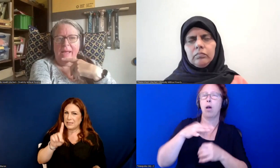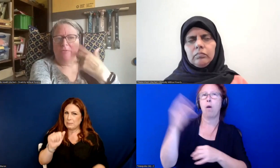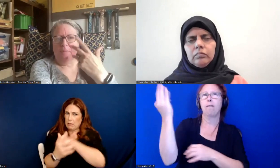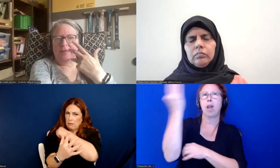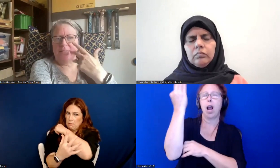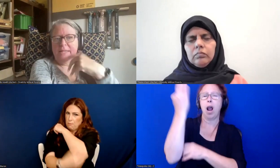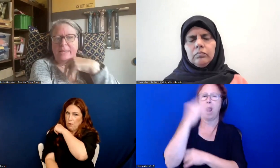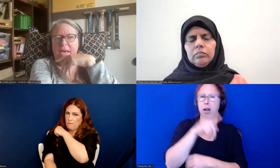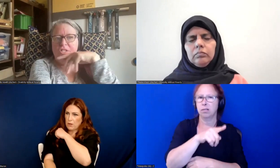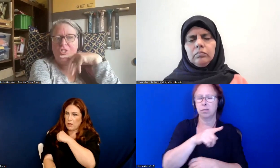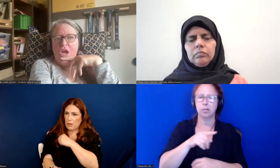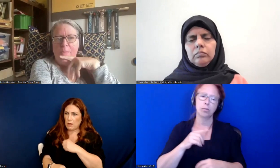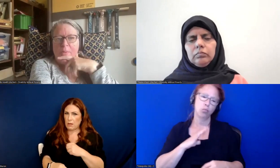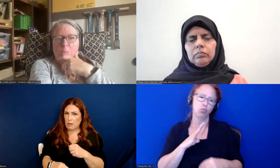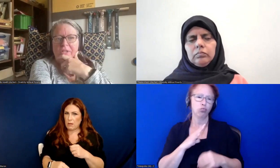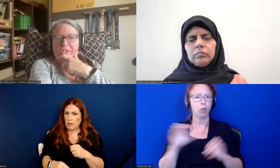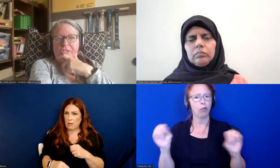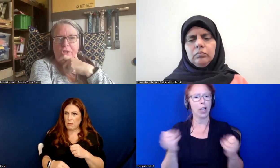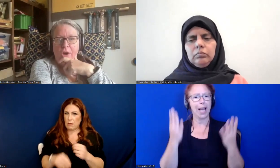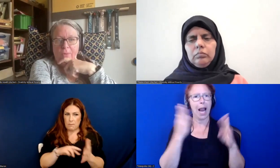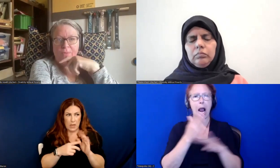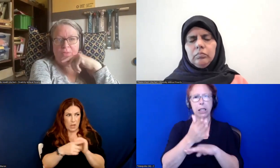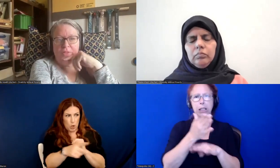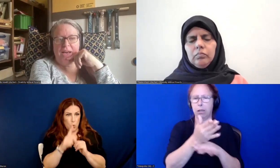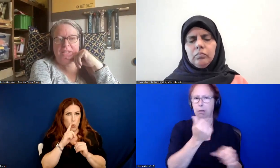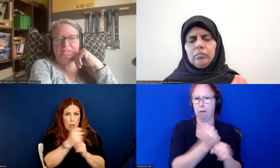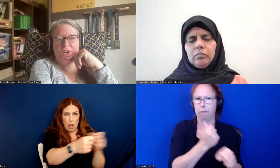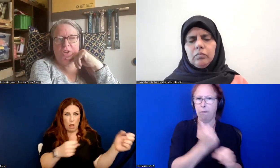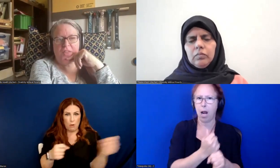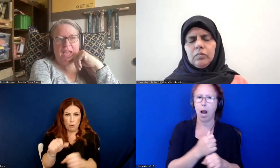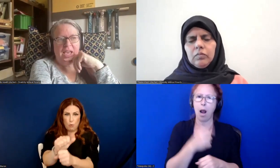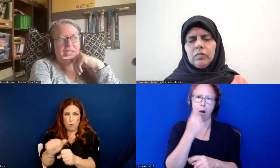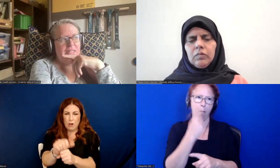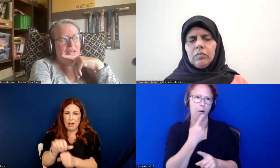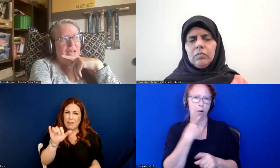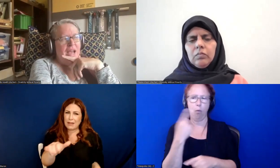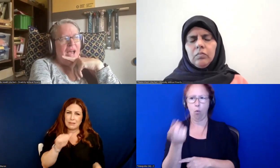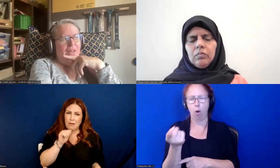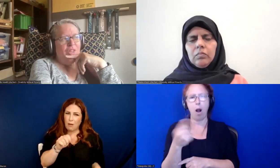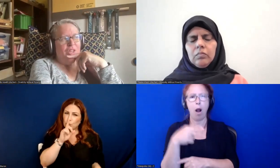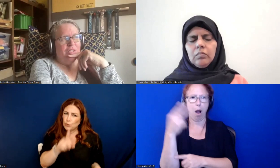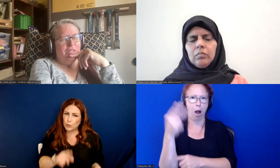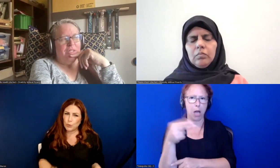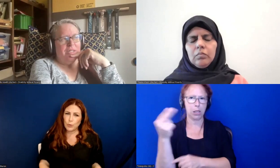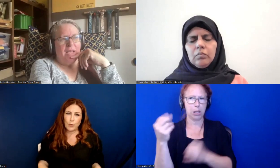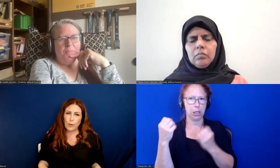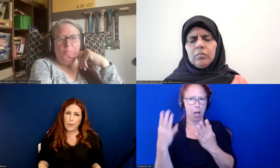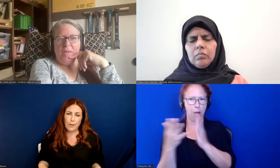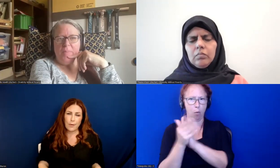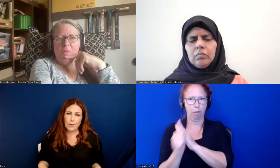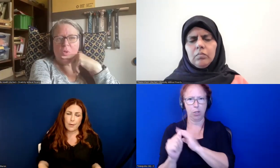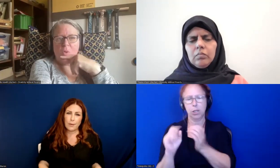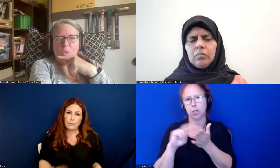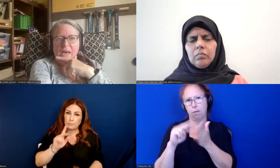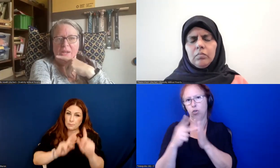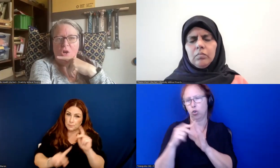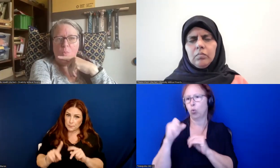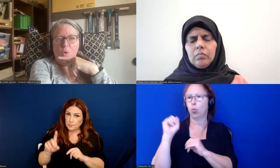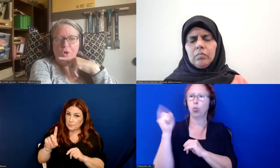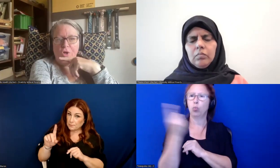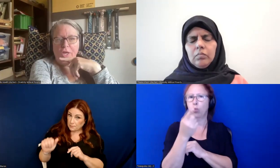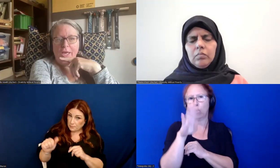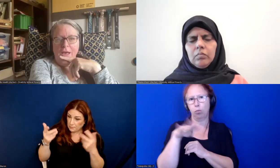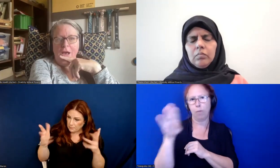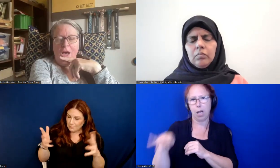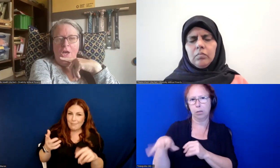somehow everybody's going to get a job, and we just know that that's not the case, and that disabled people who